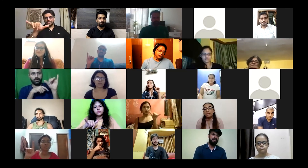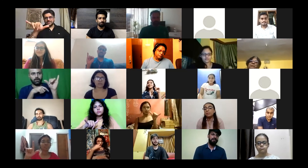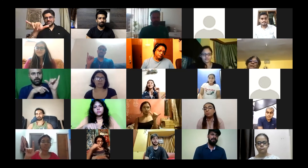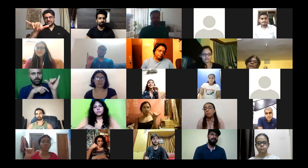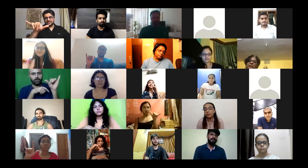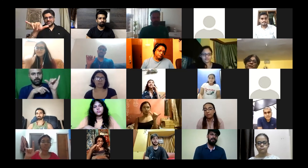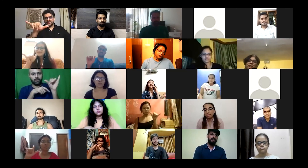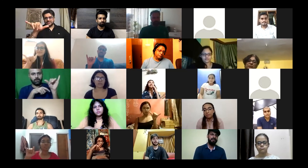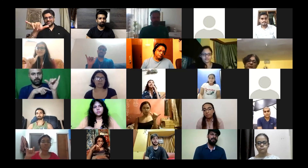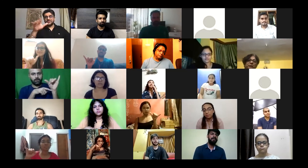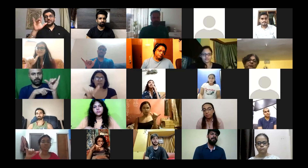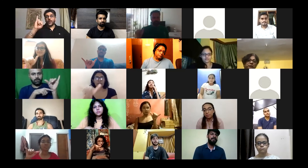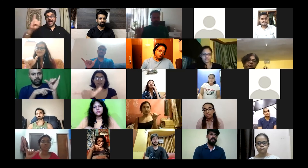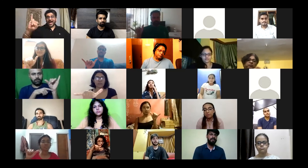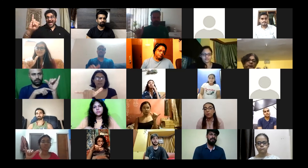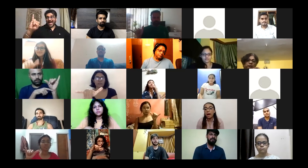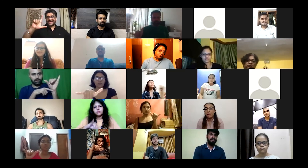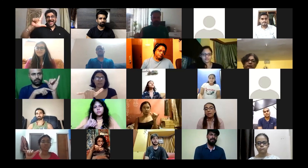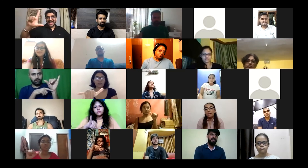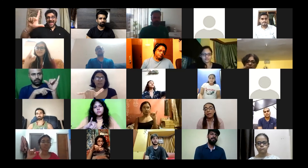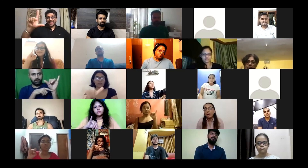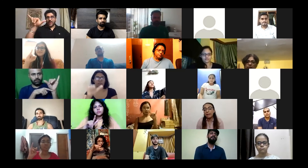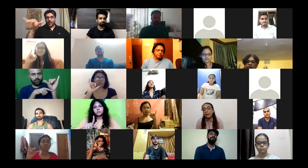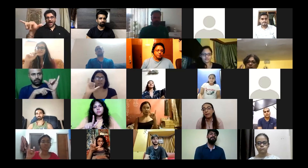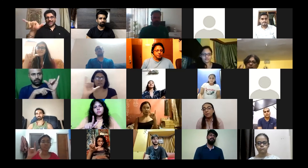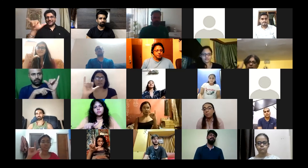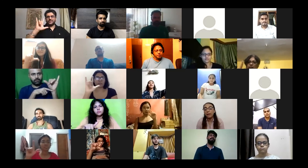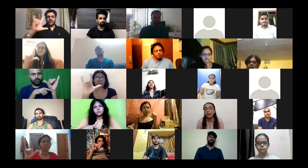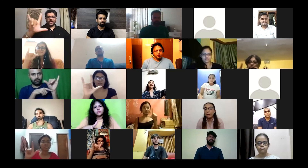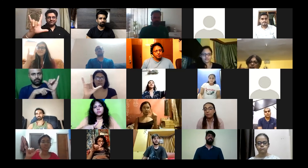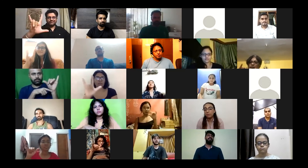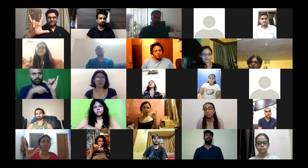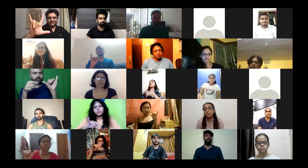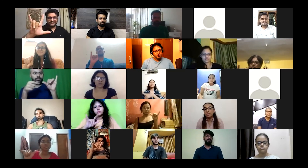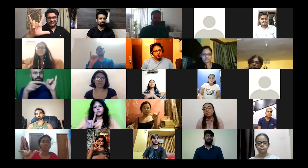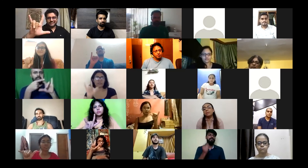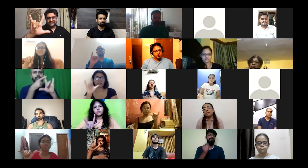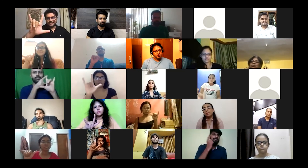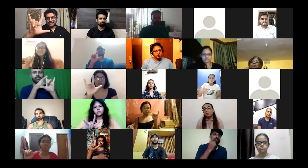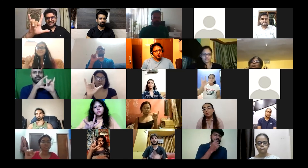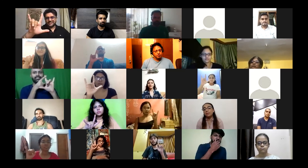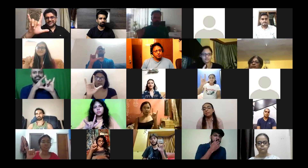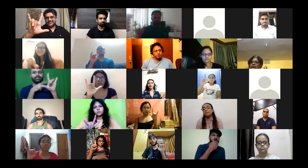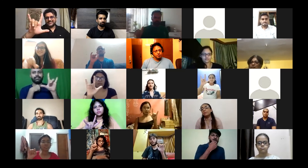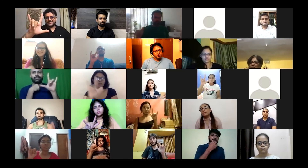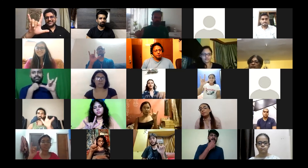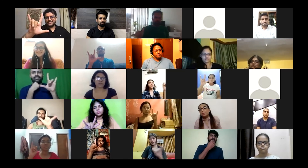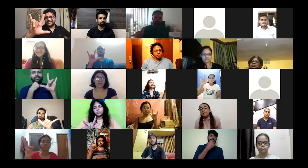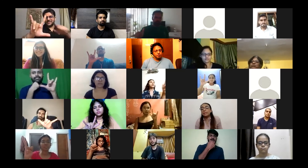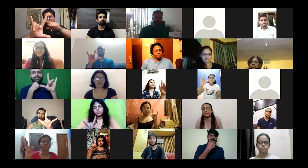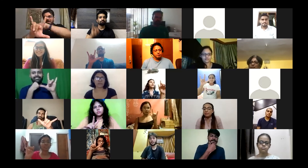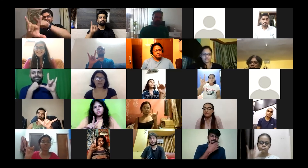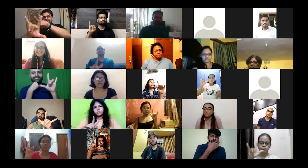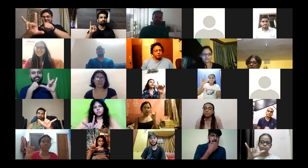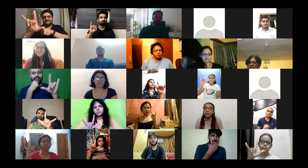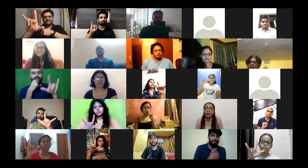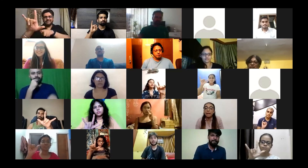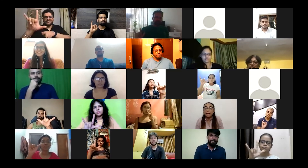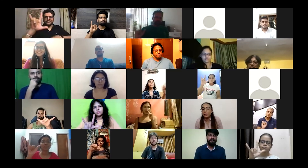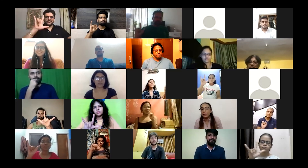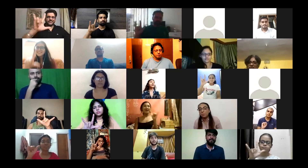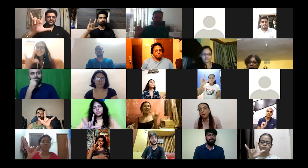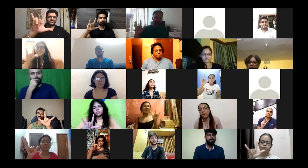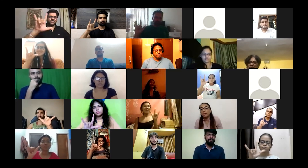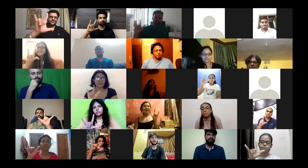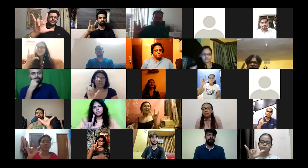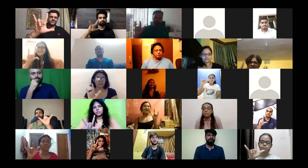and this is Y. So I, L, and Y. I love you is this. I,